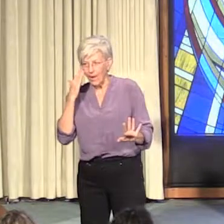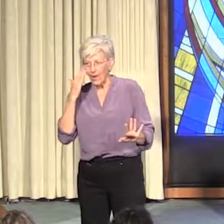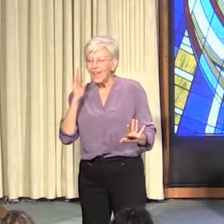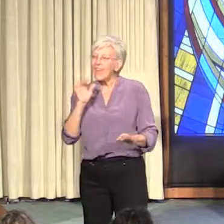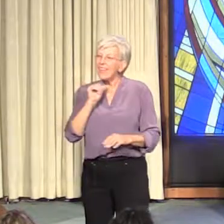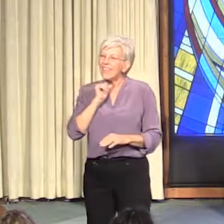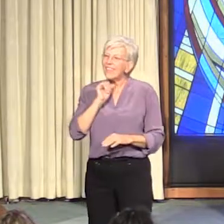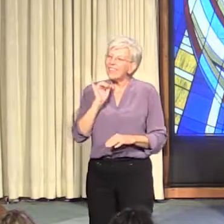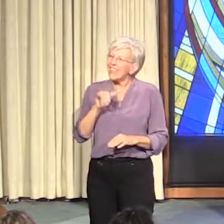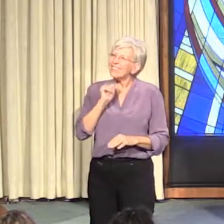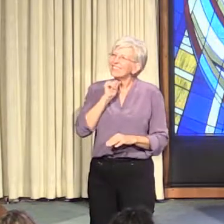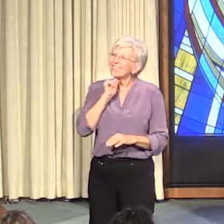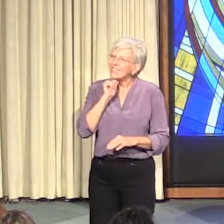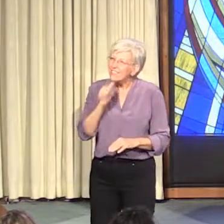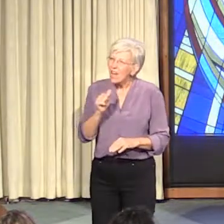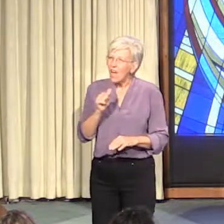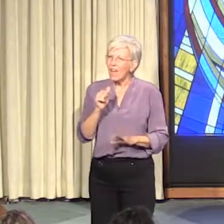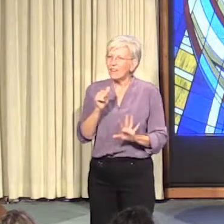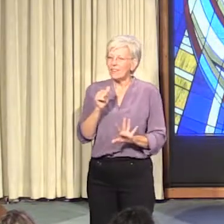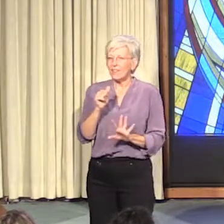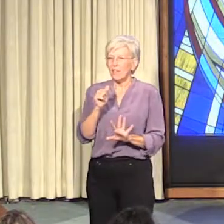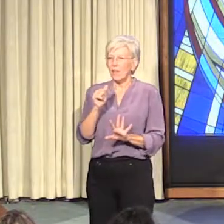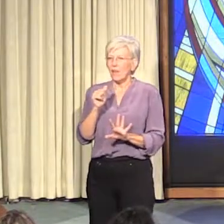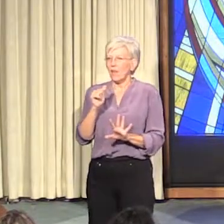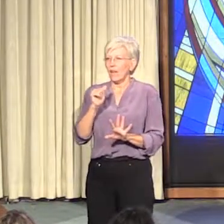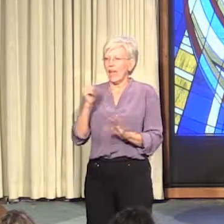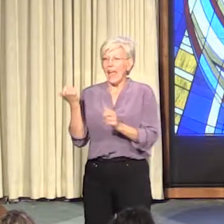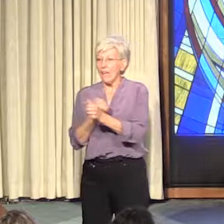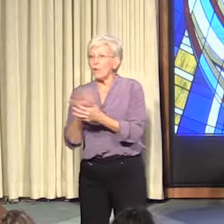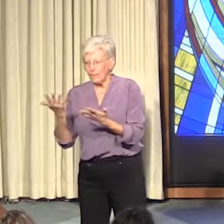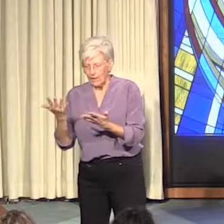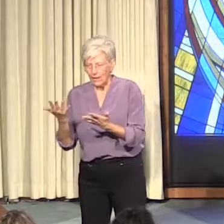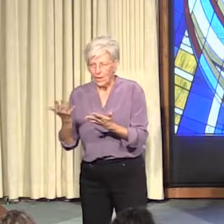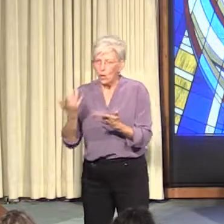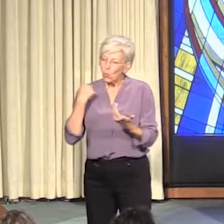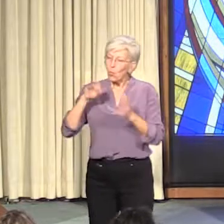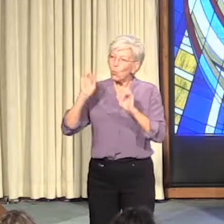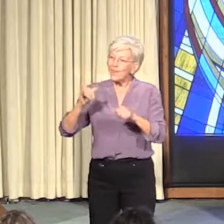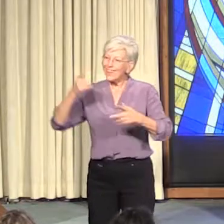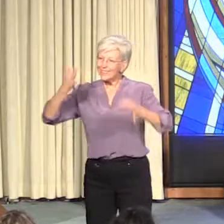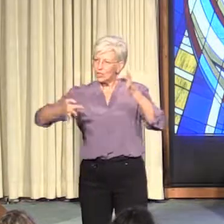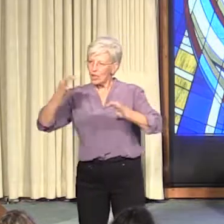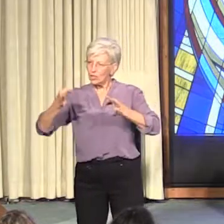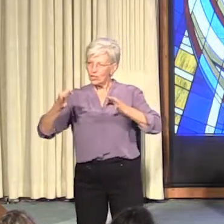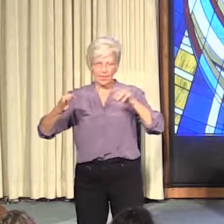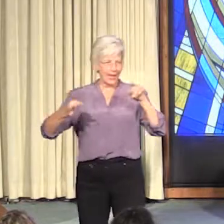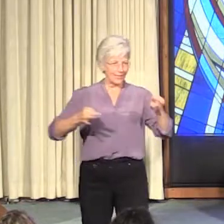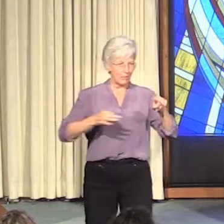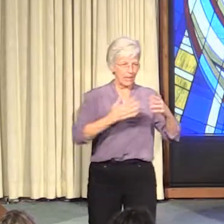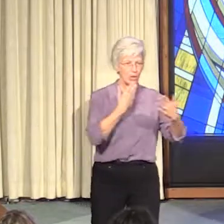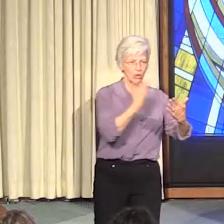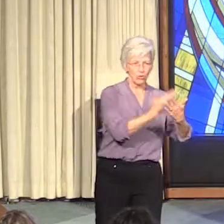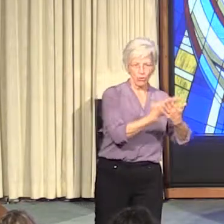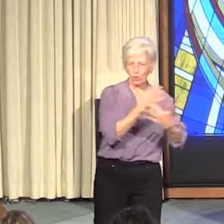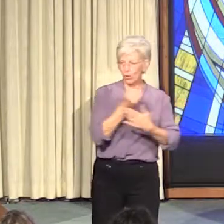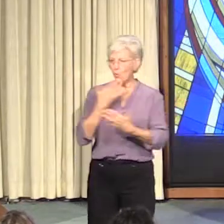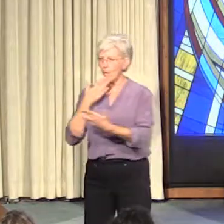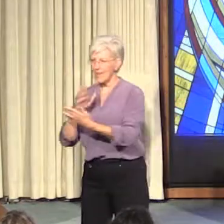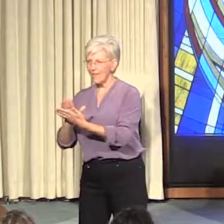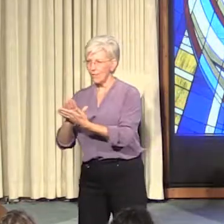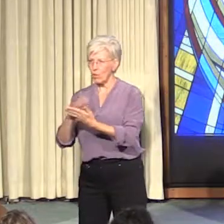simply all that is, that we can now judge it as either being good or evil, we have separated ourselves from